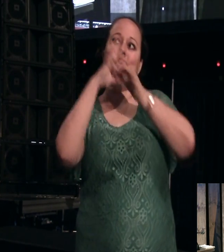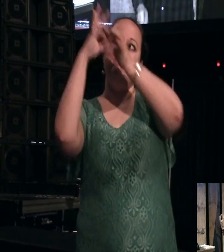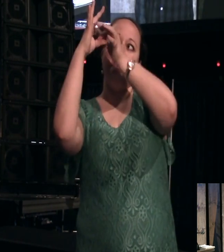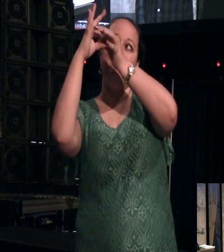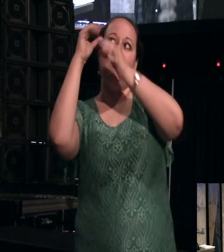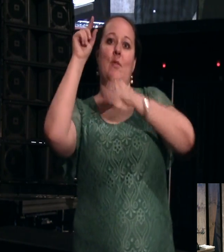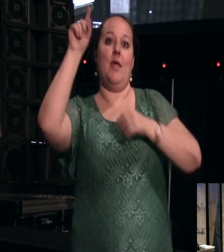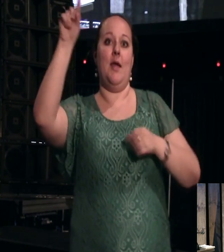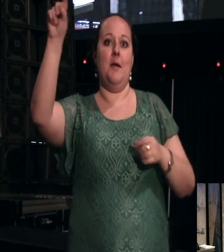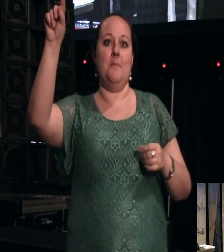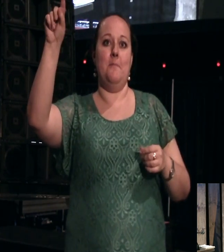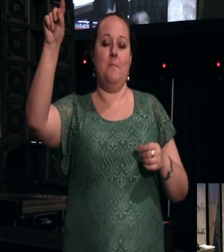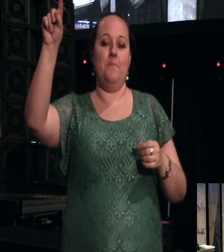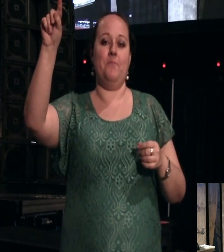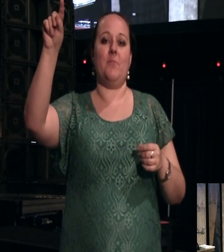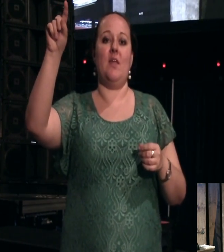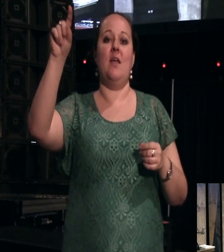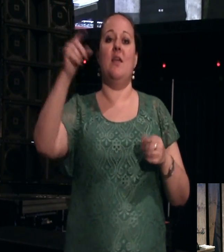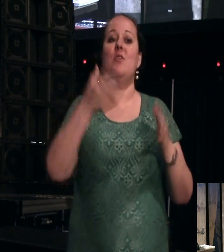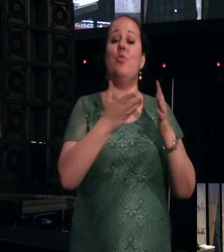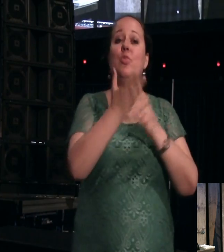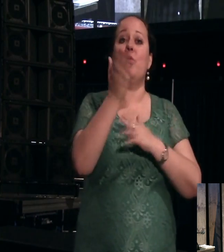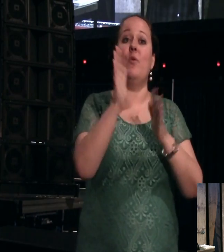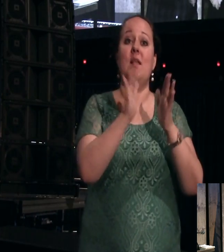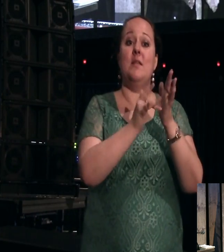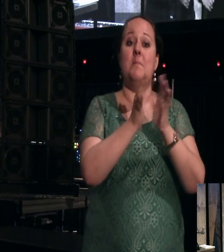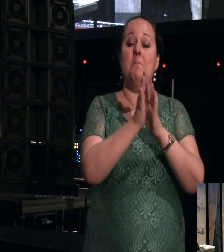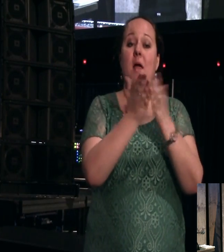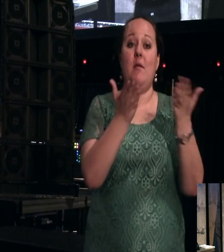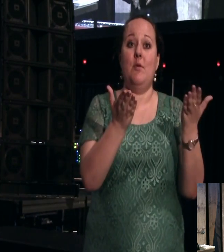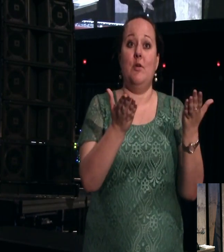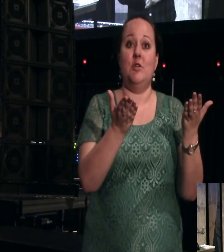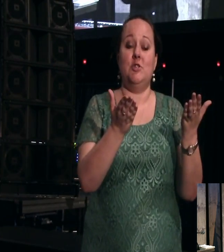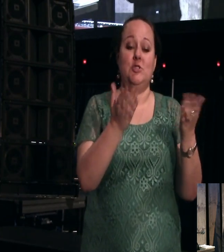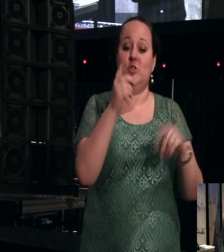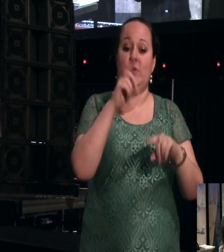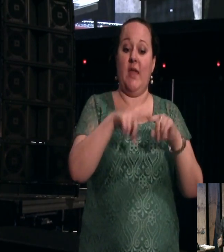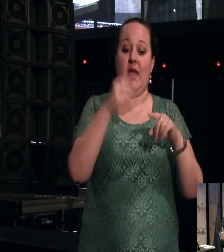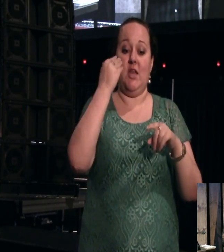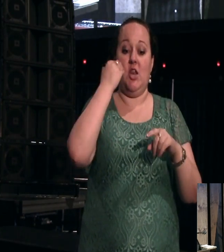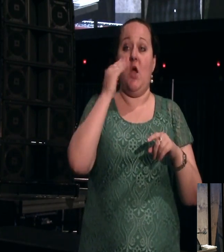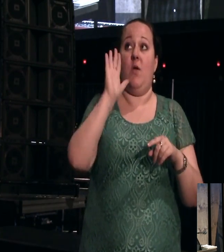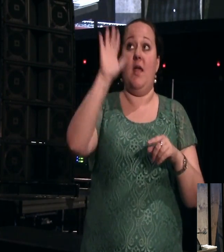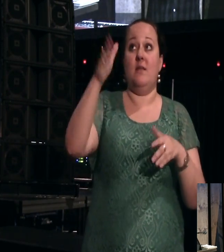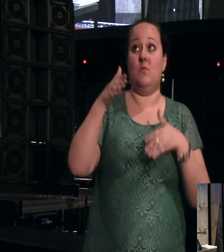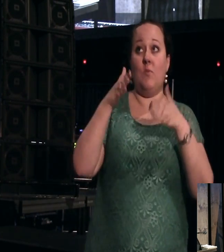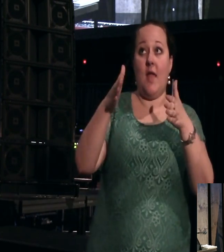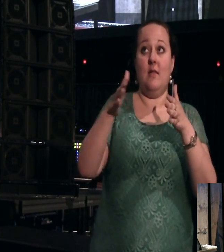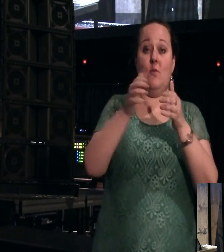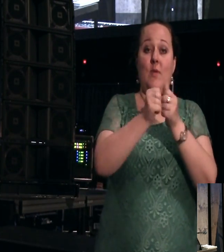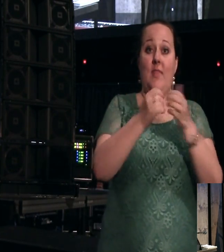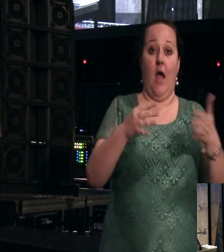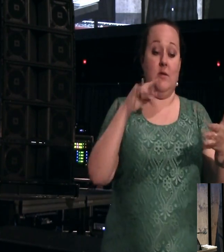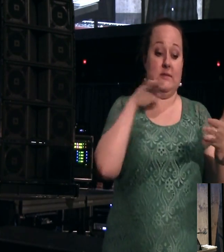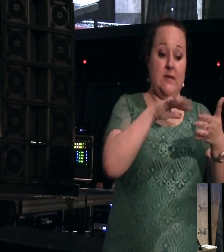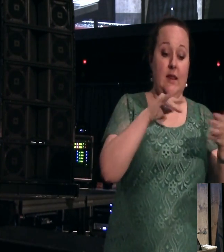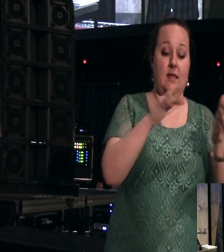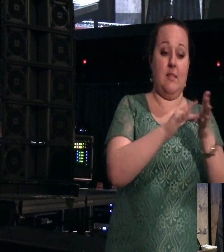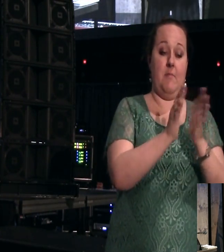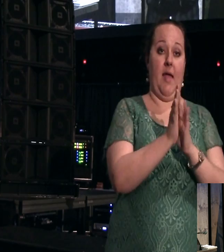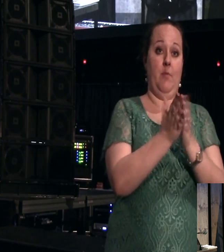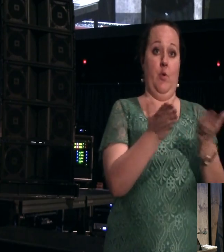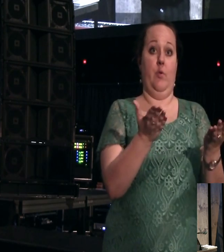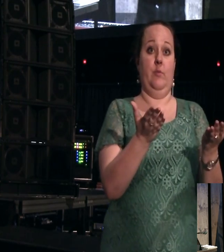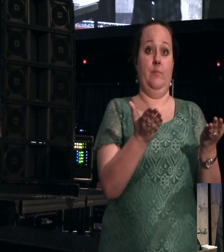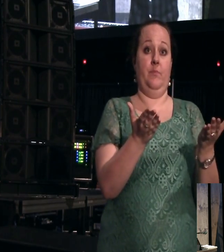You know how God aligns your heart with his heart? He does it first through his word. You need to know you cannot know God's ways without first knowing